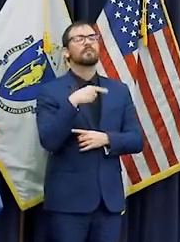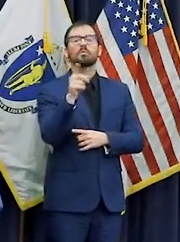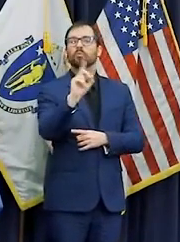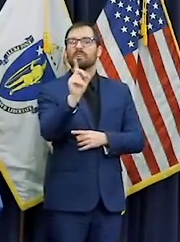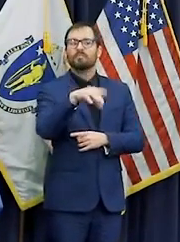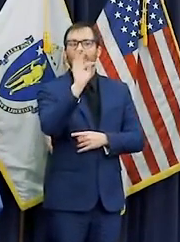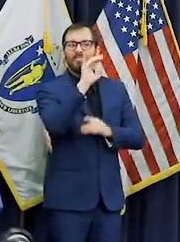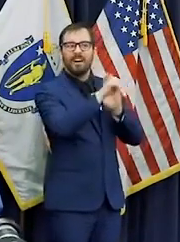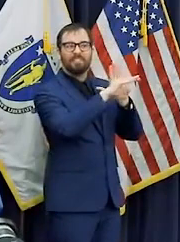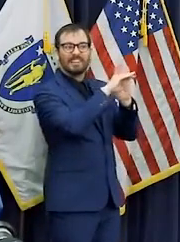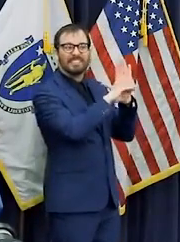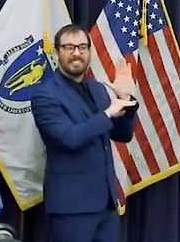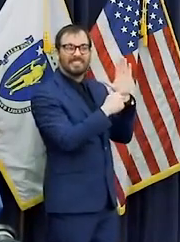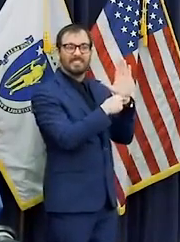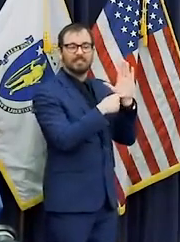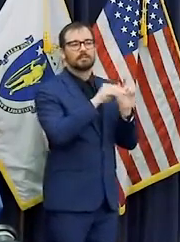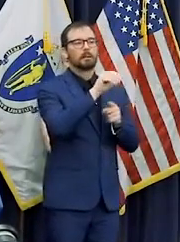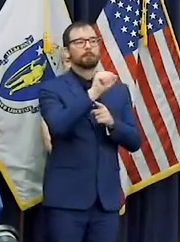www.mass.gov/COVID-19 to find it.